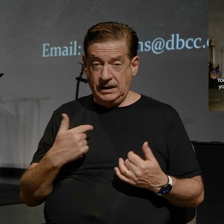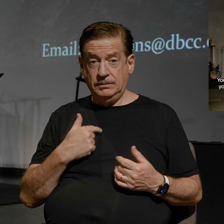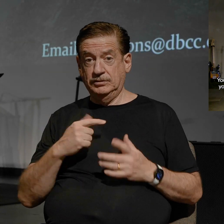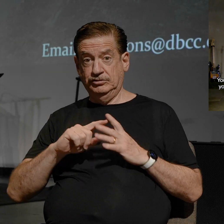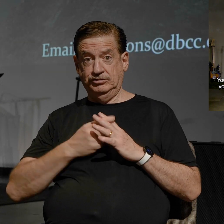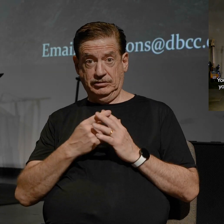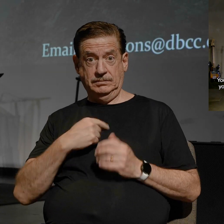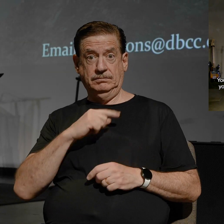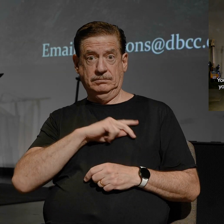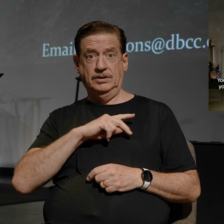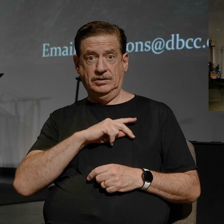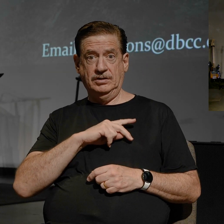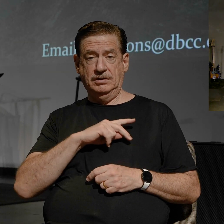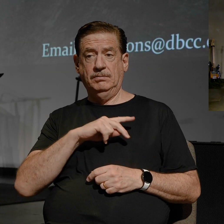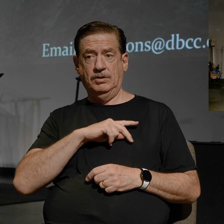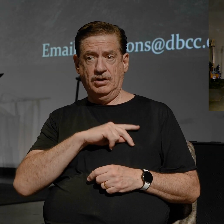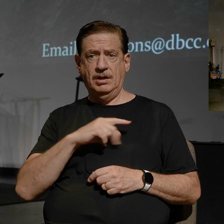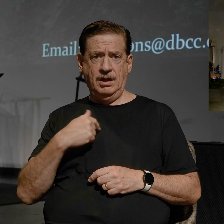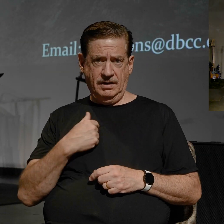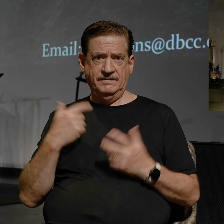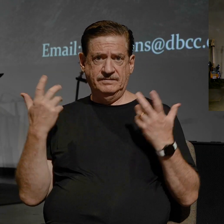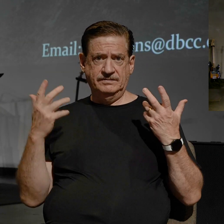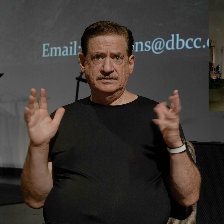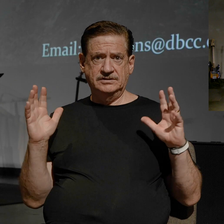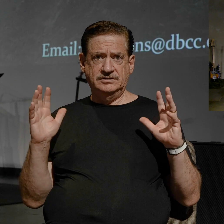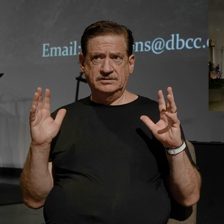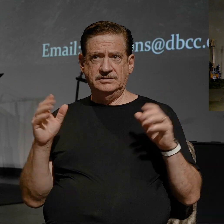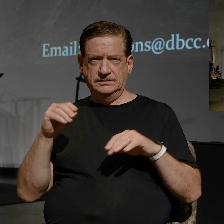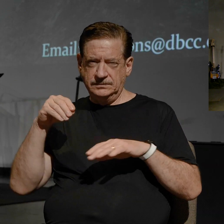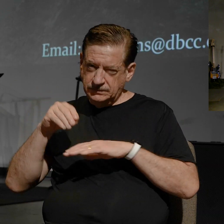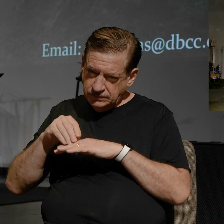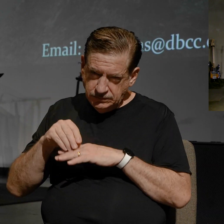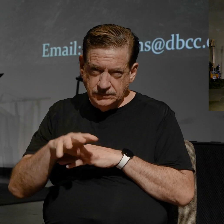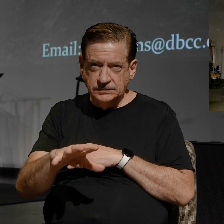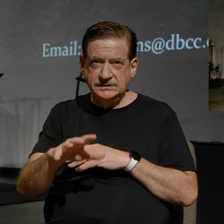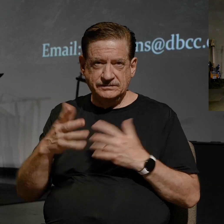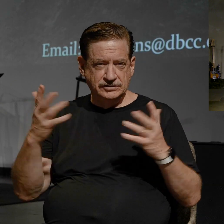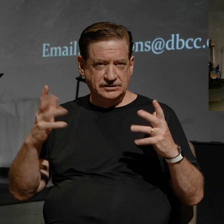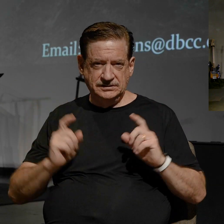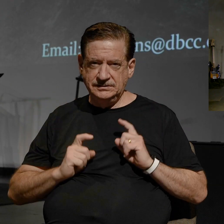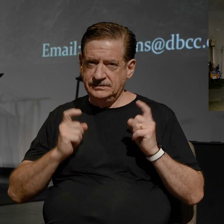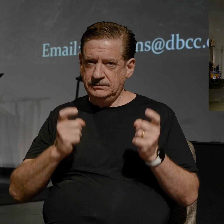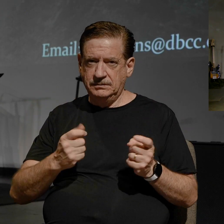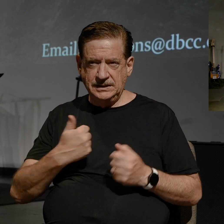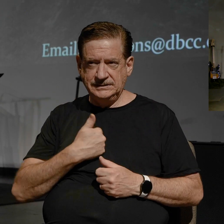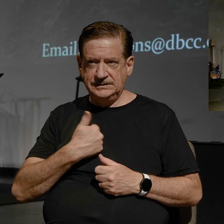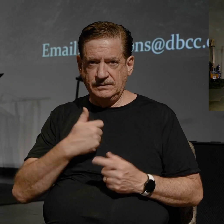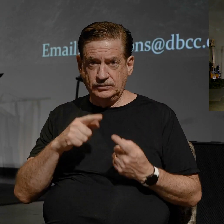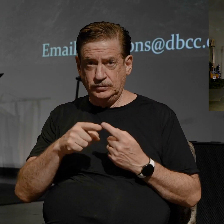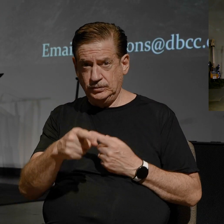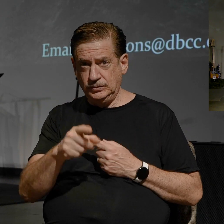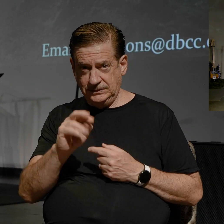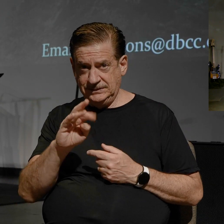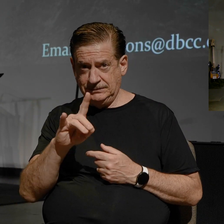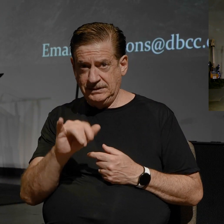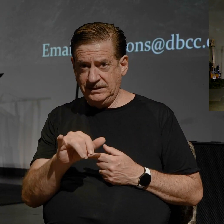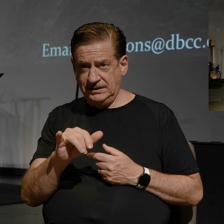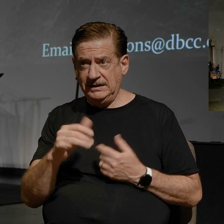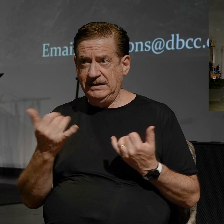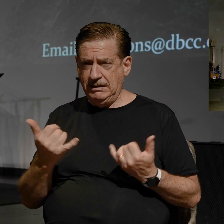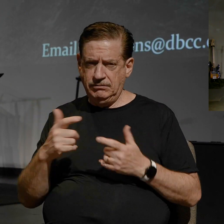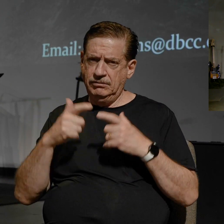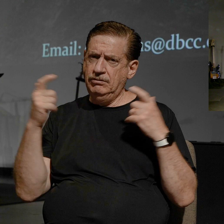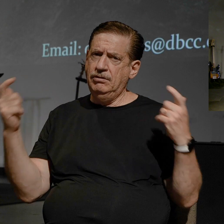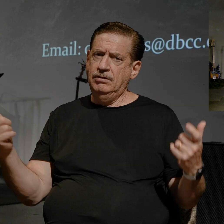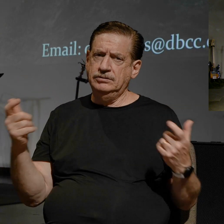with Paul. Paul, I have influenced and I have given myself to you, Timothy, in a large